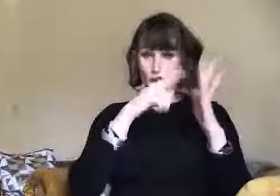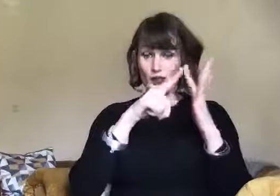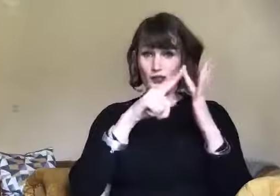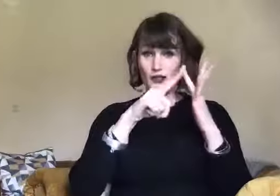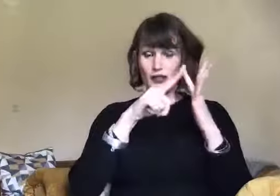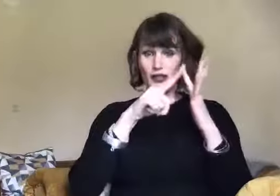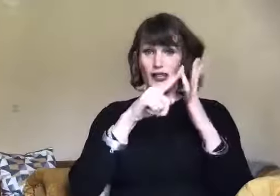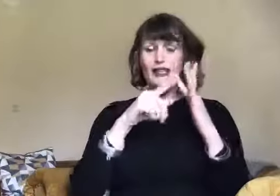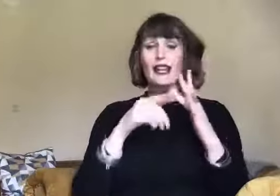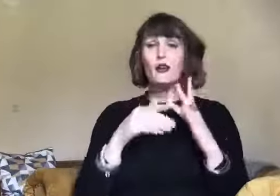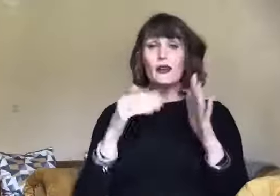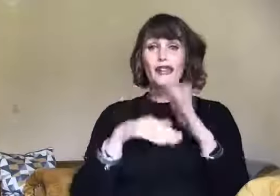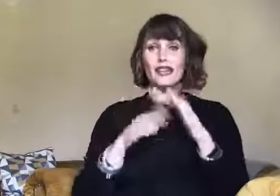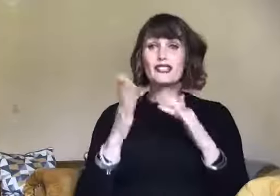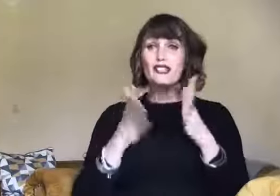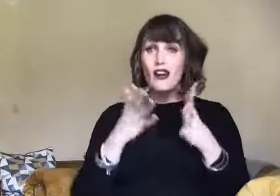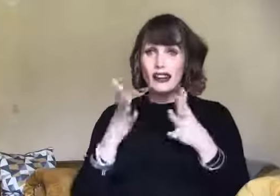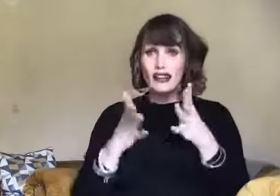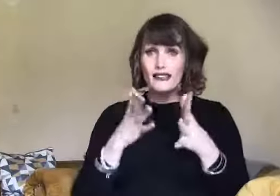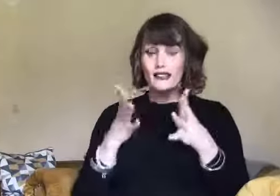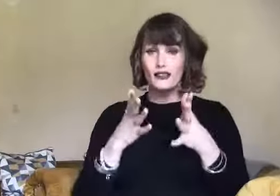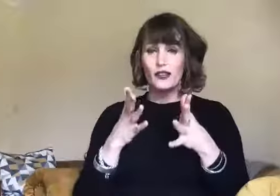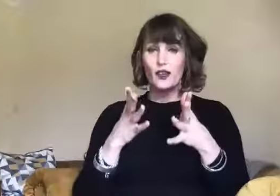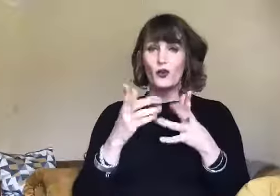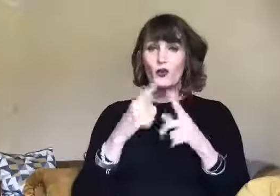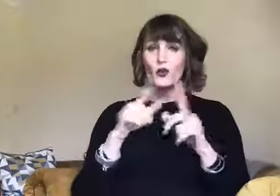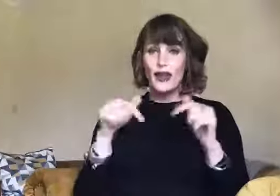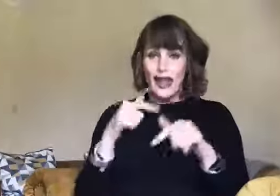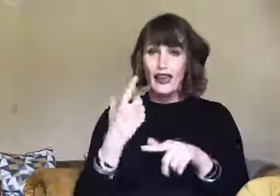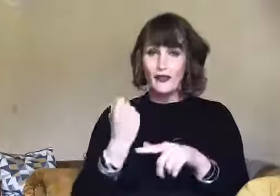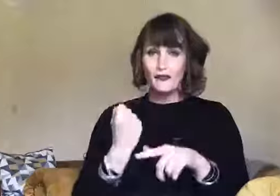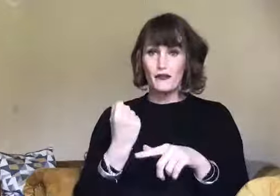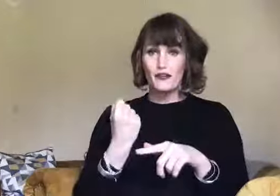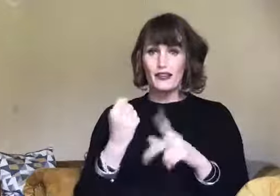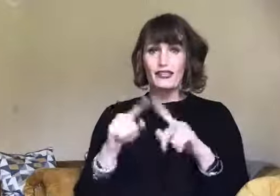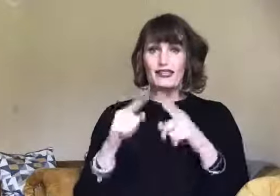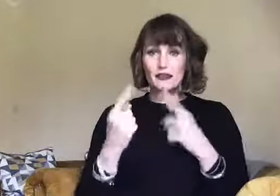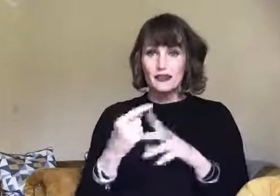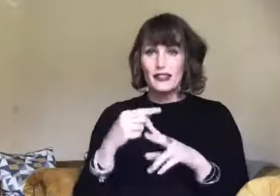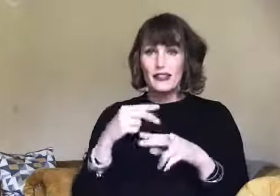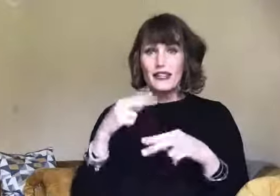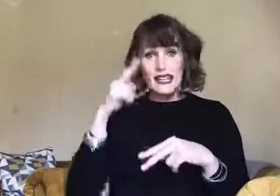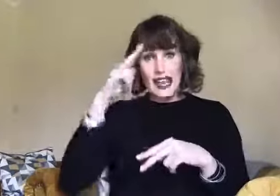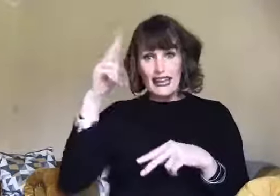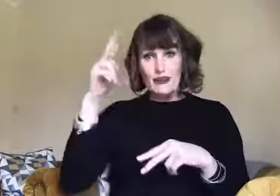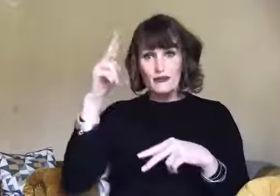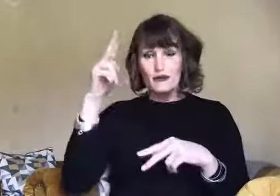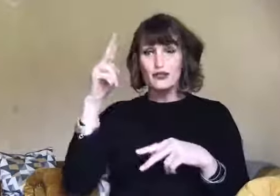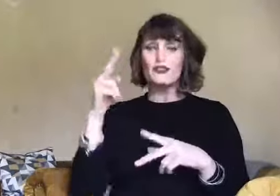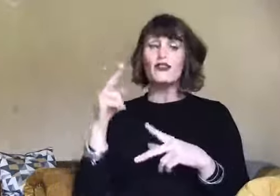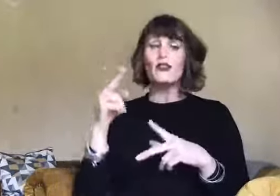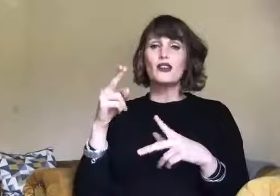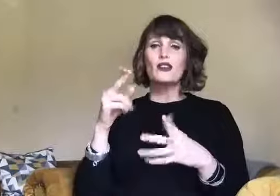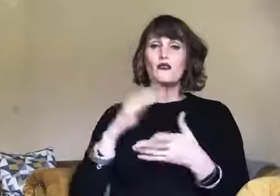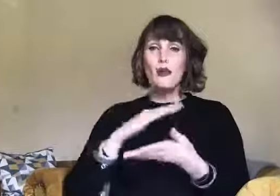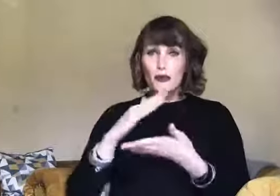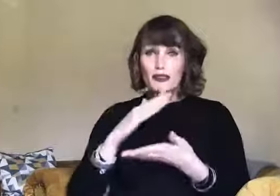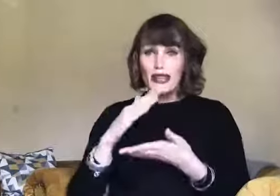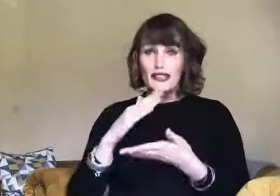Jojo. Now in sign, we have different names that represent